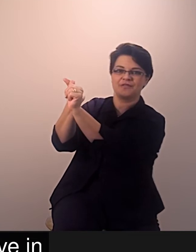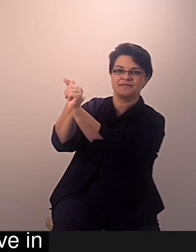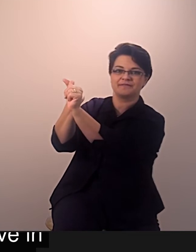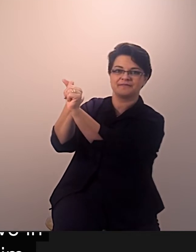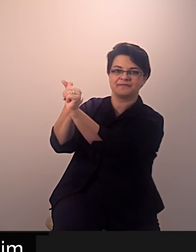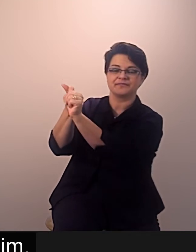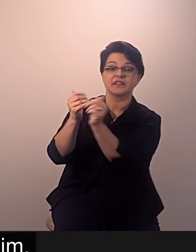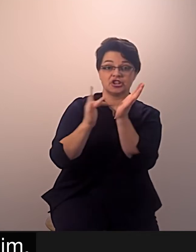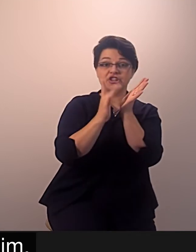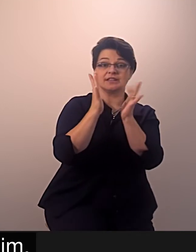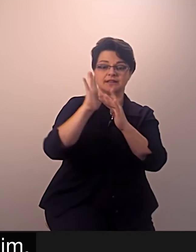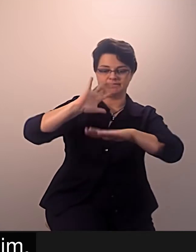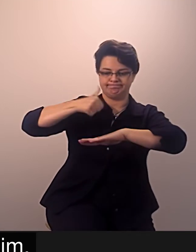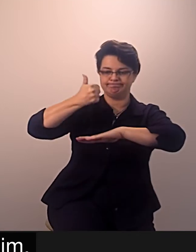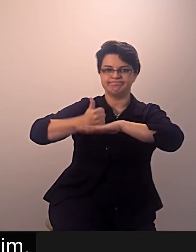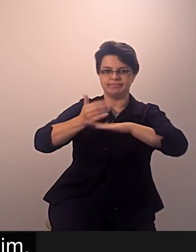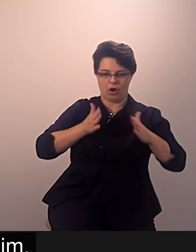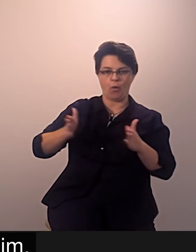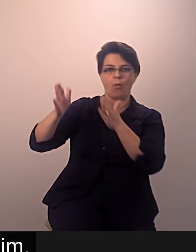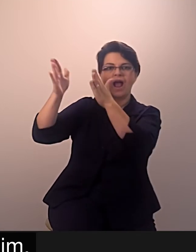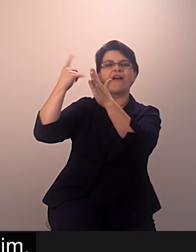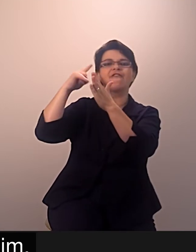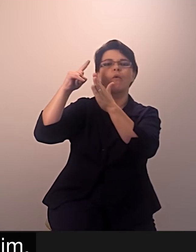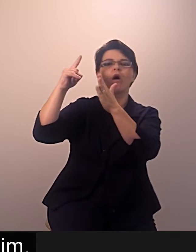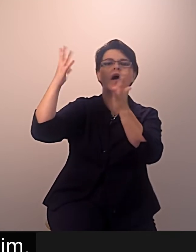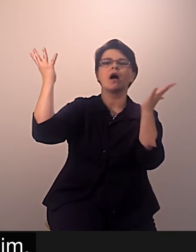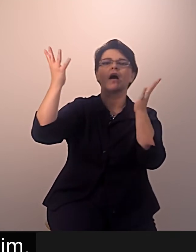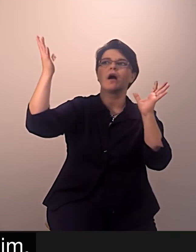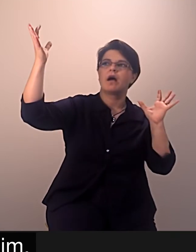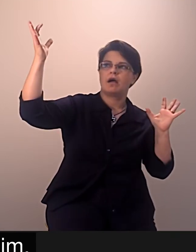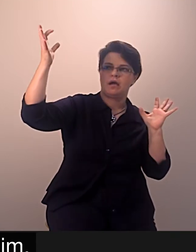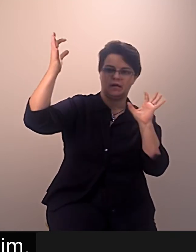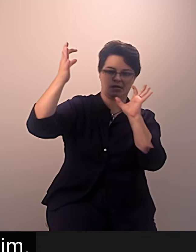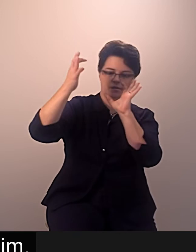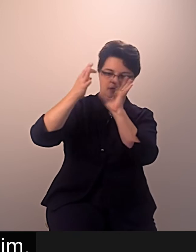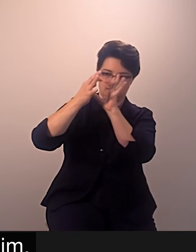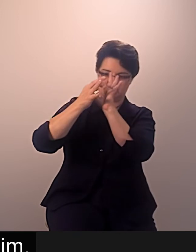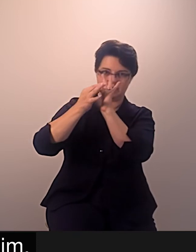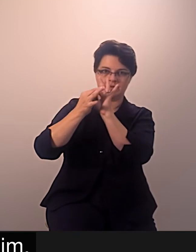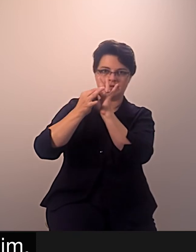Jesus made the way for us to come to God.